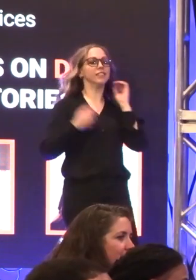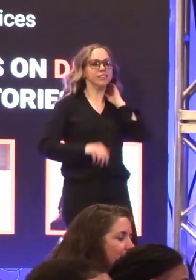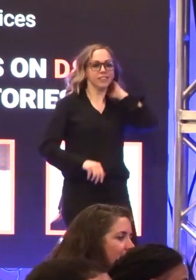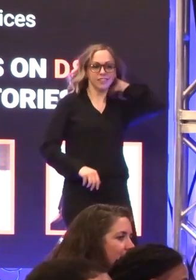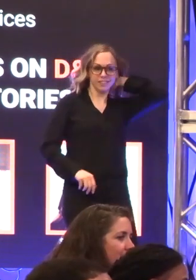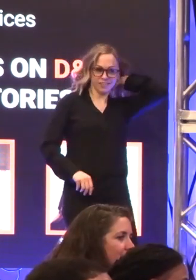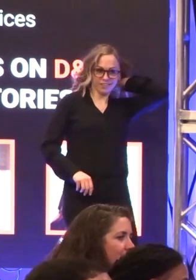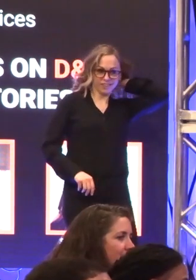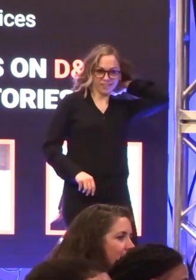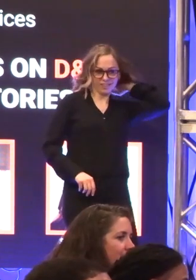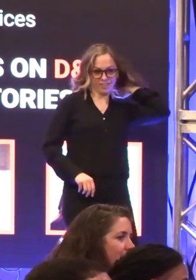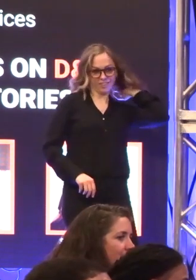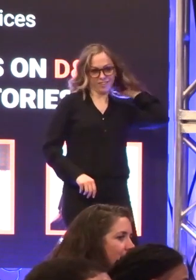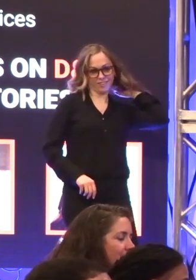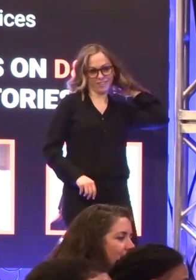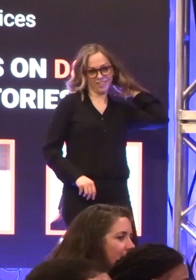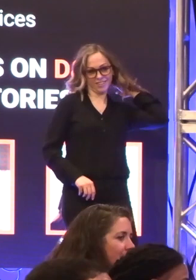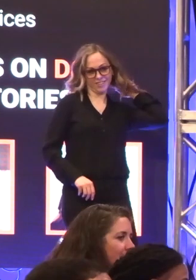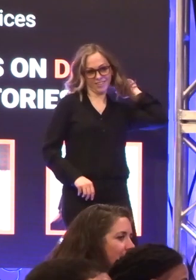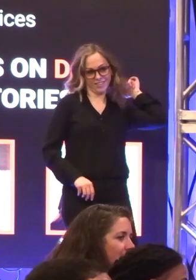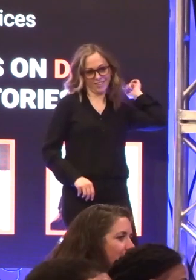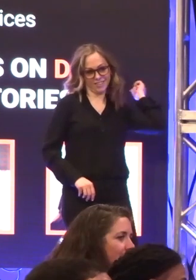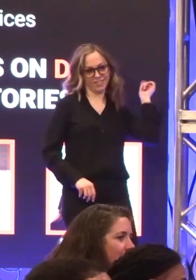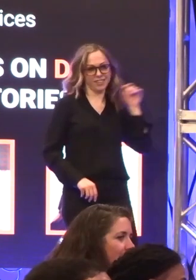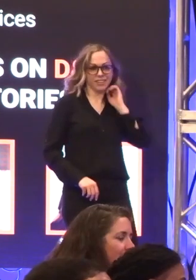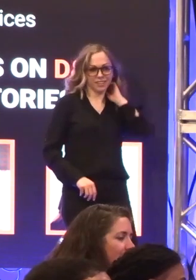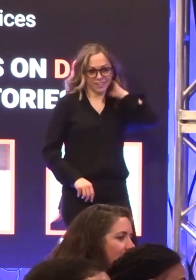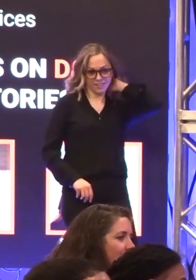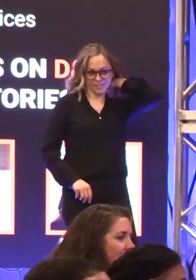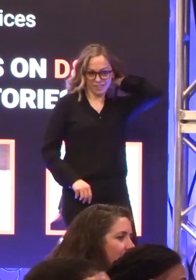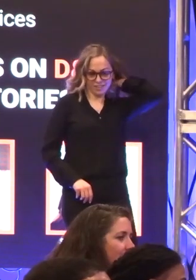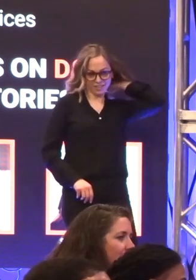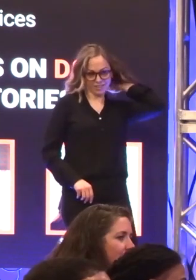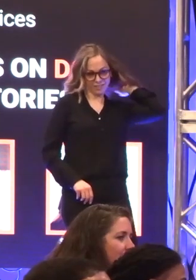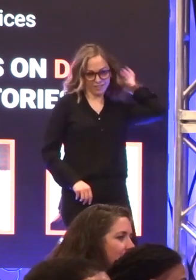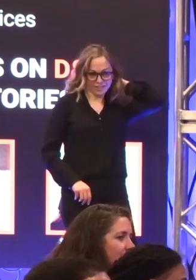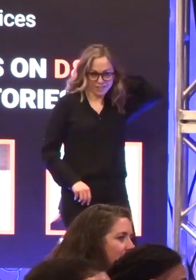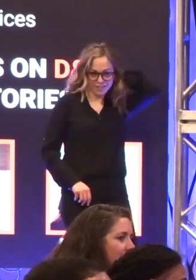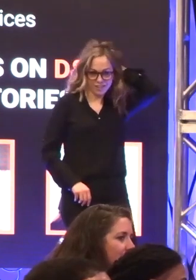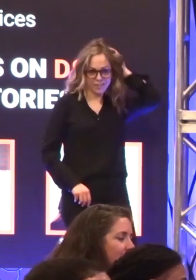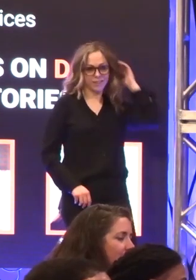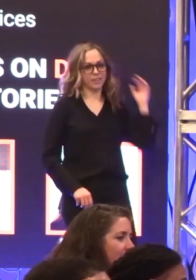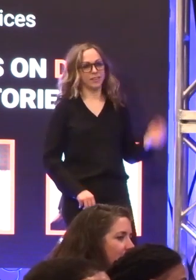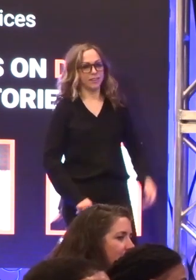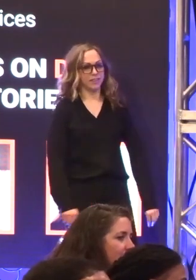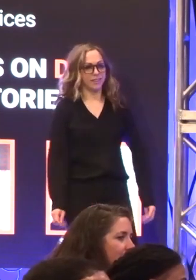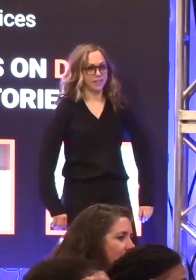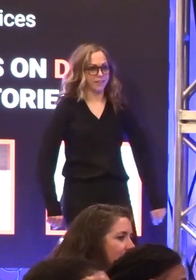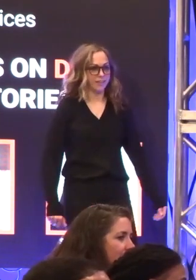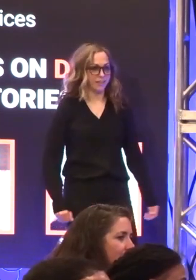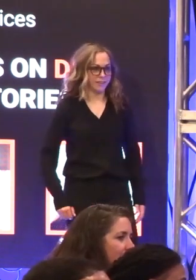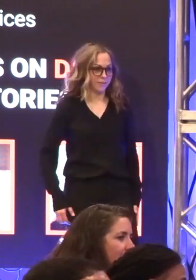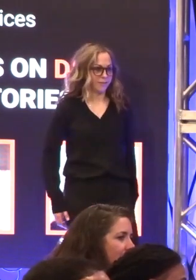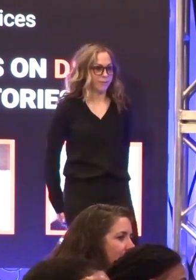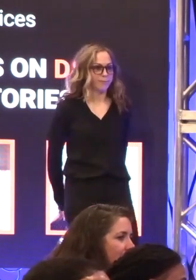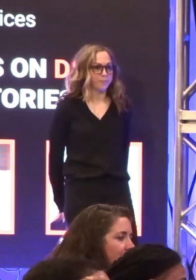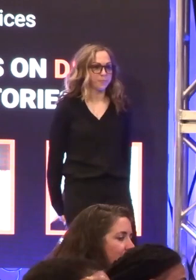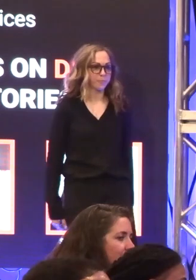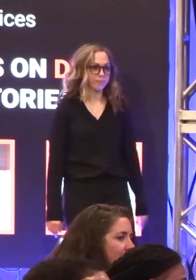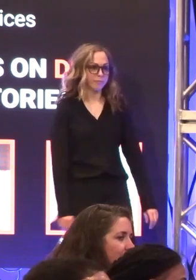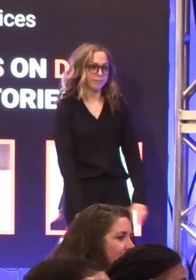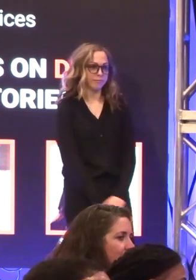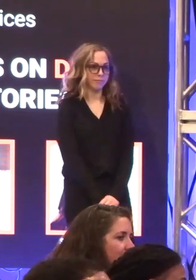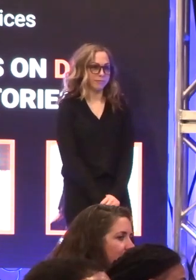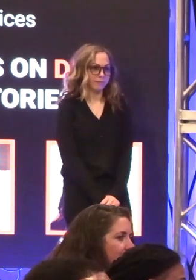then they're not going to want to work in the industry, right? They're not going to have that drive to be an actor or be a director and